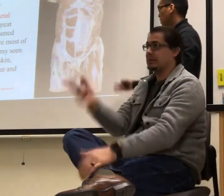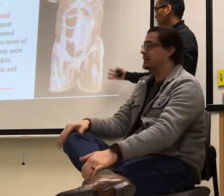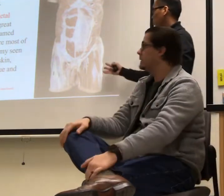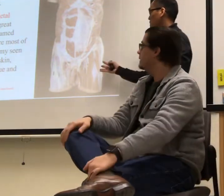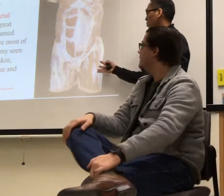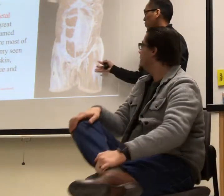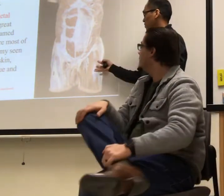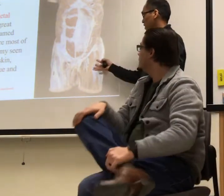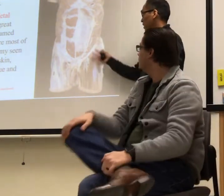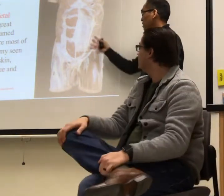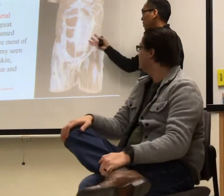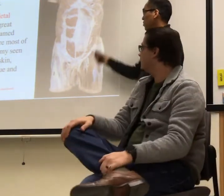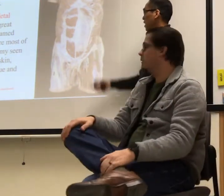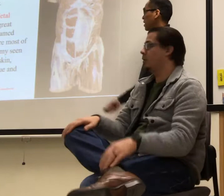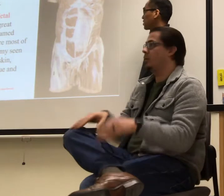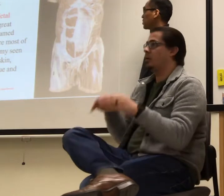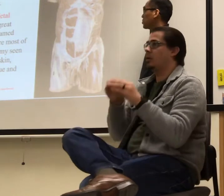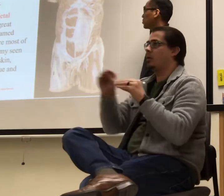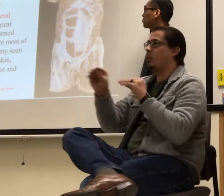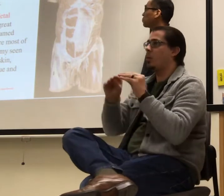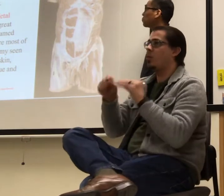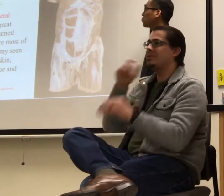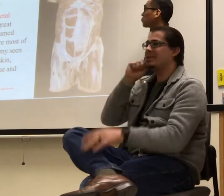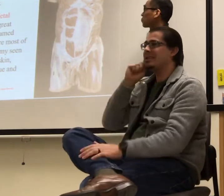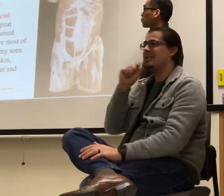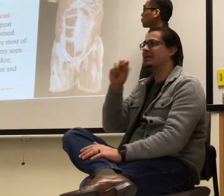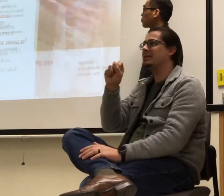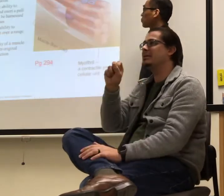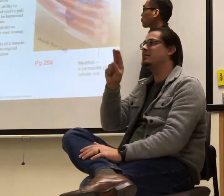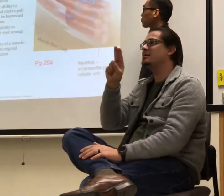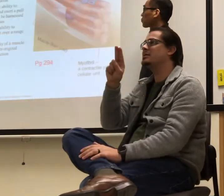So that's what you see where you move skin and subcutaneous tissue.